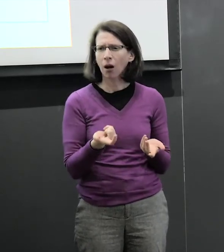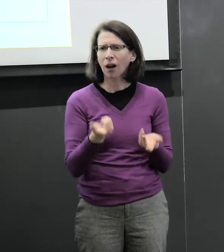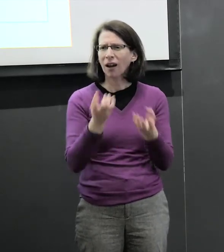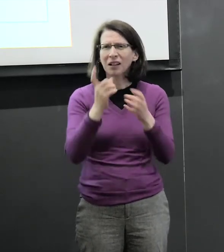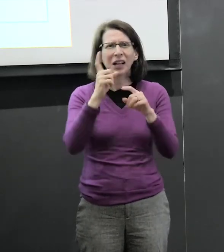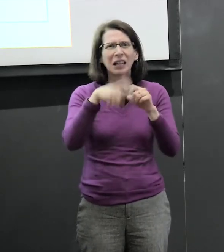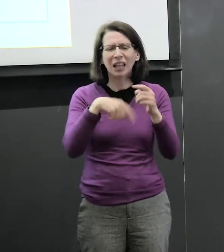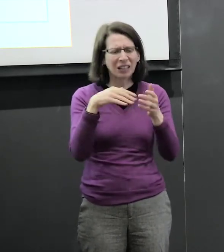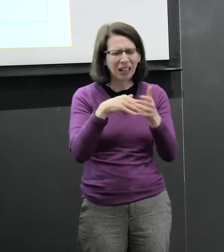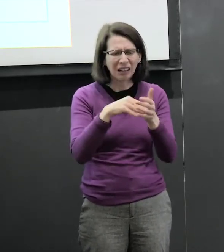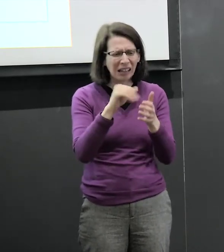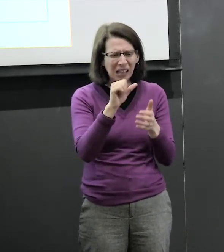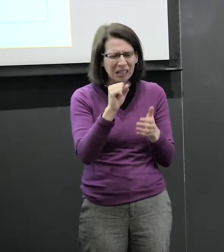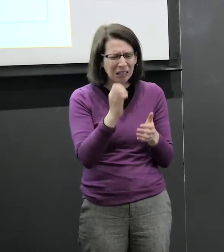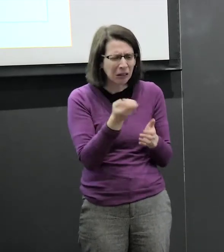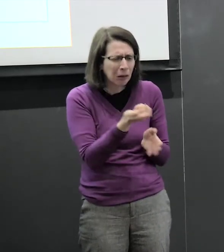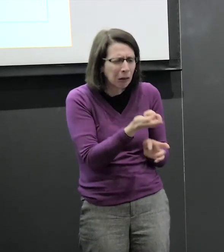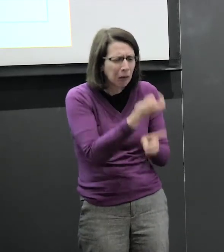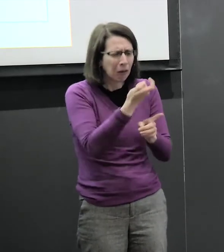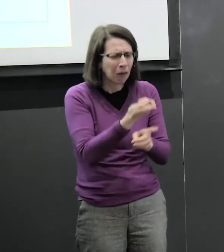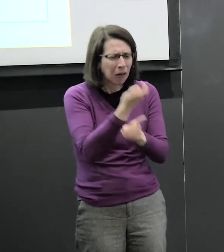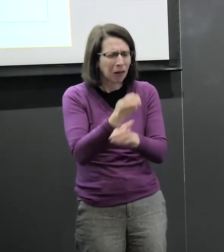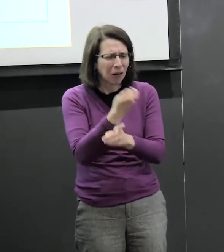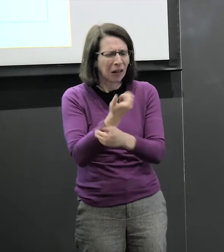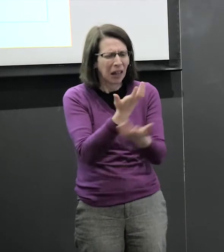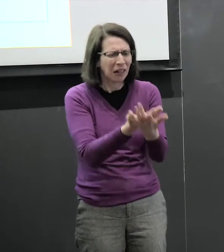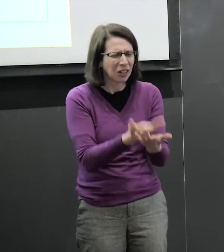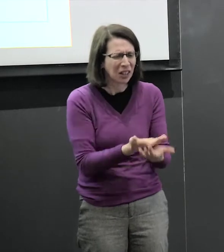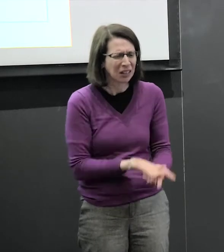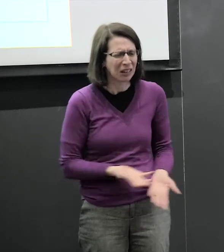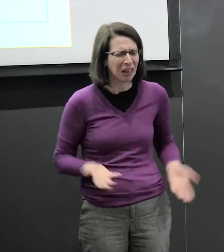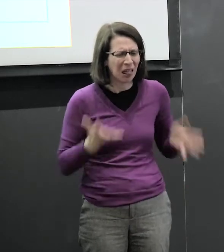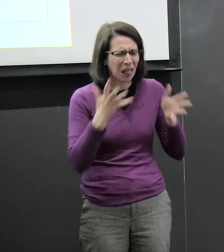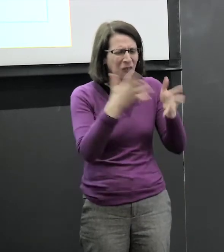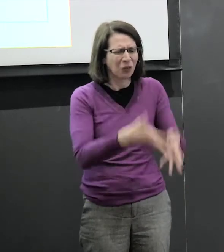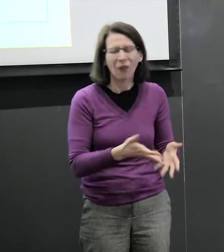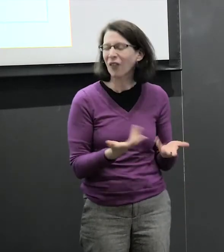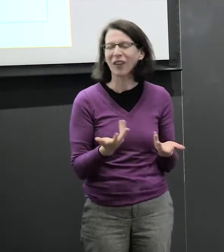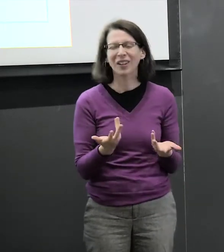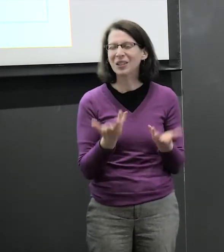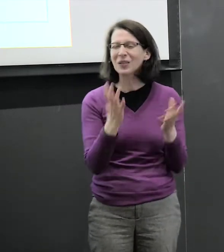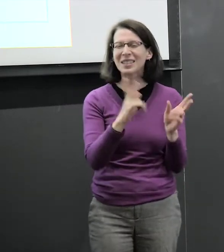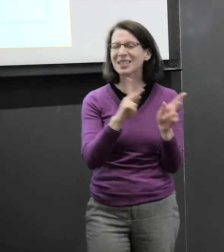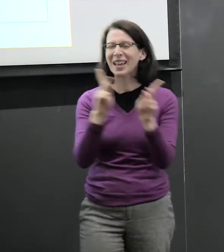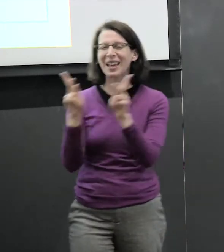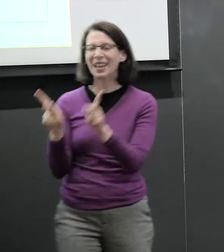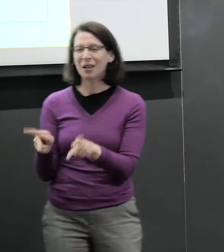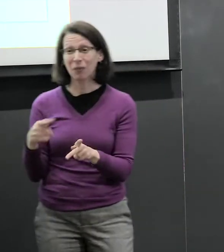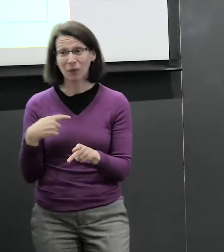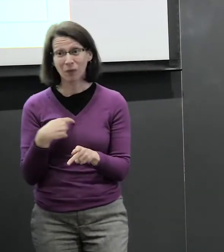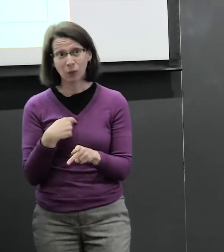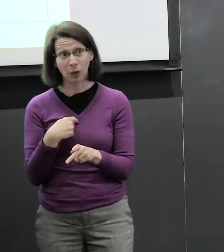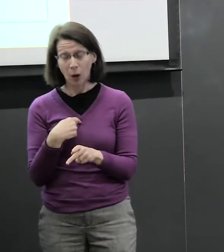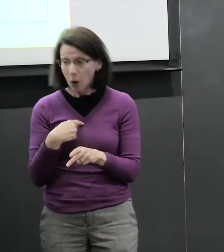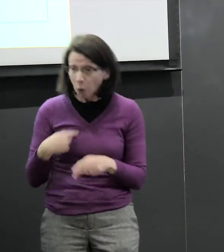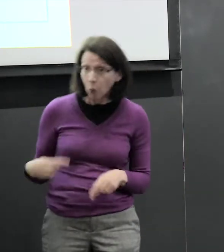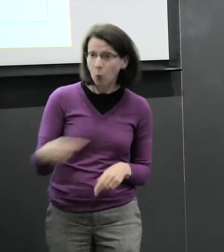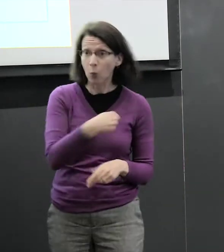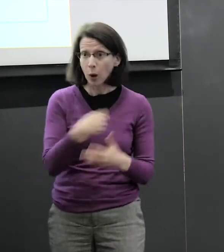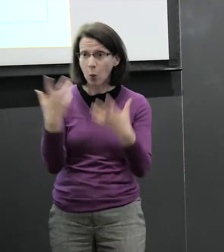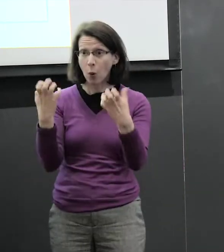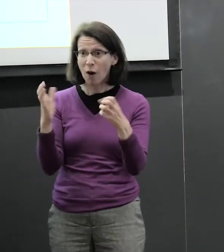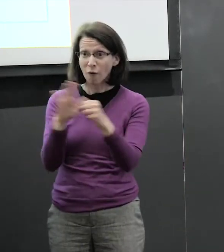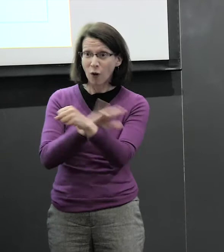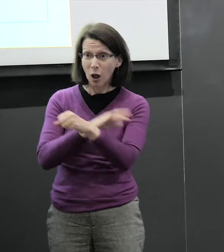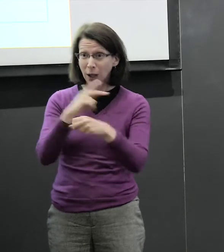of case, but only had the tiny remnants of case that you have found in English. So in order to get a full